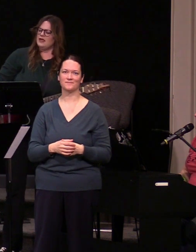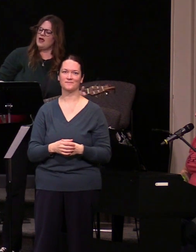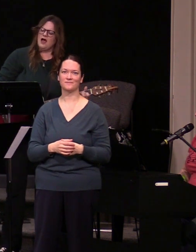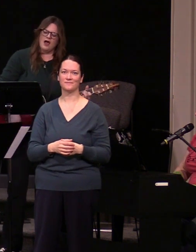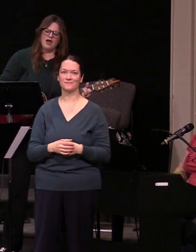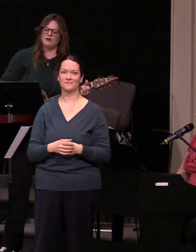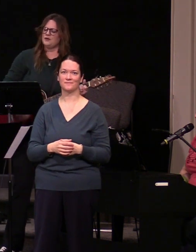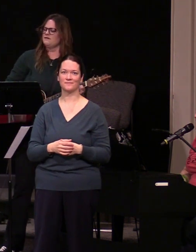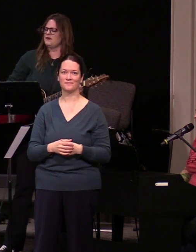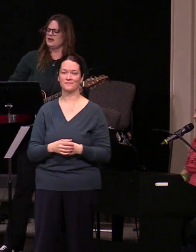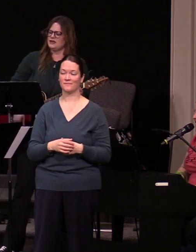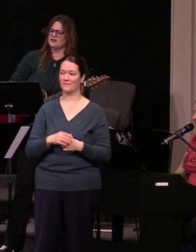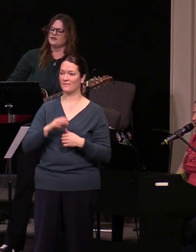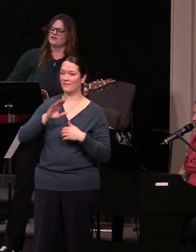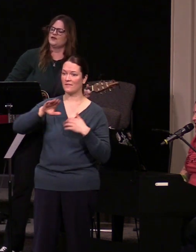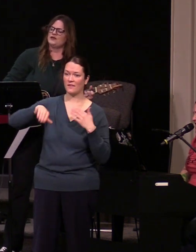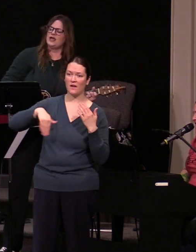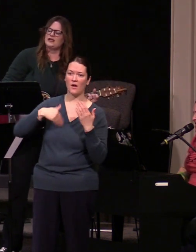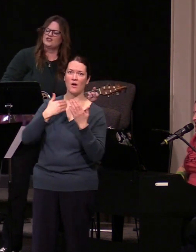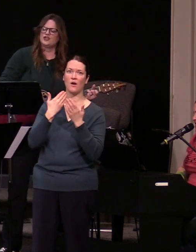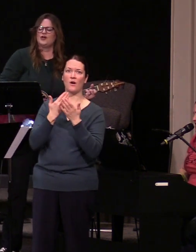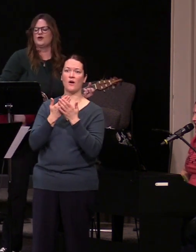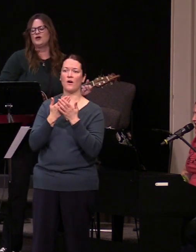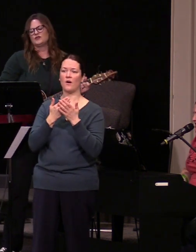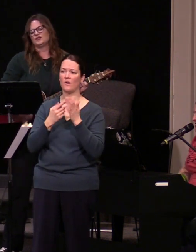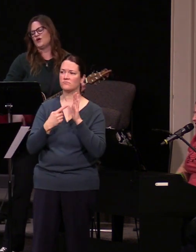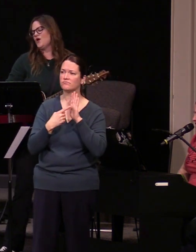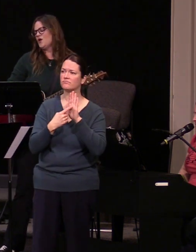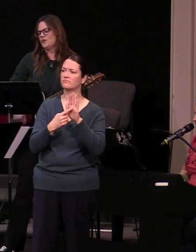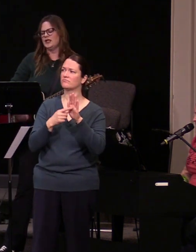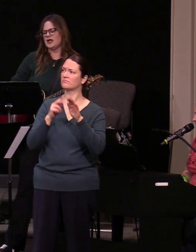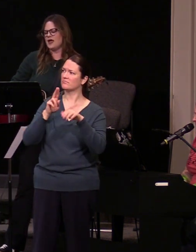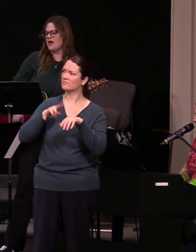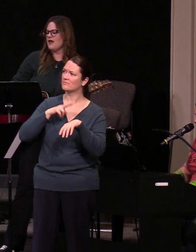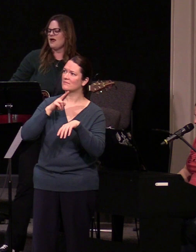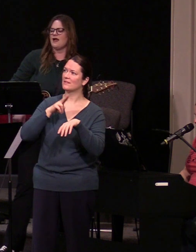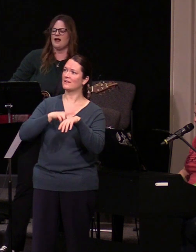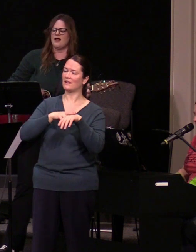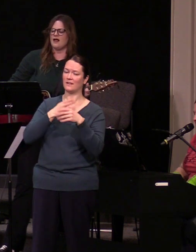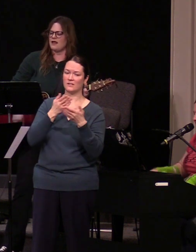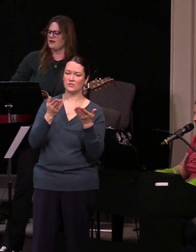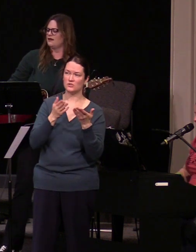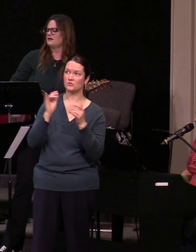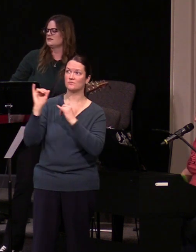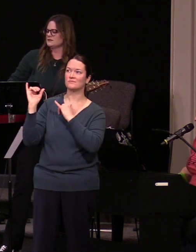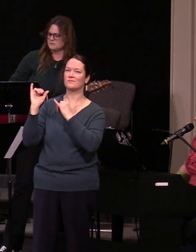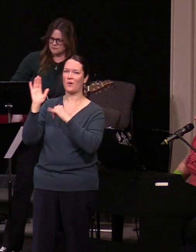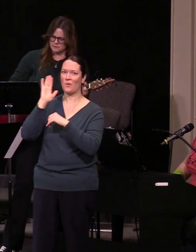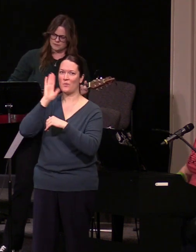If it all reveals your nature, so will